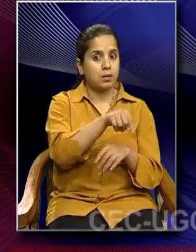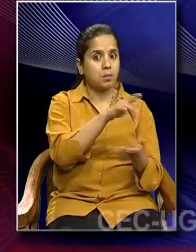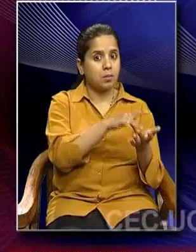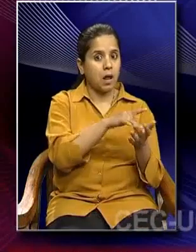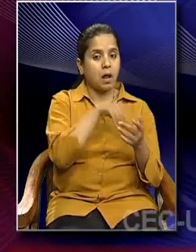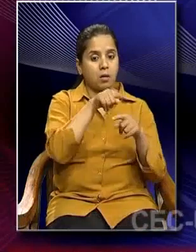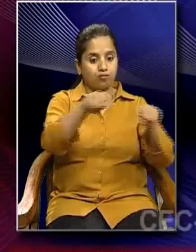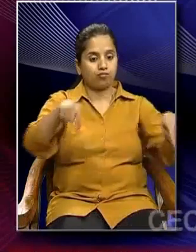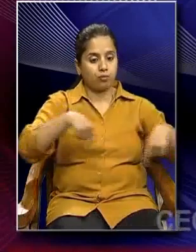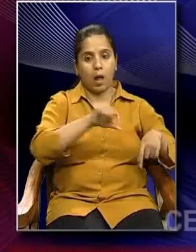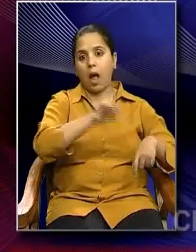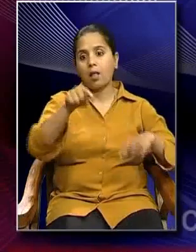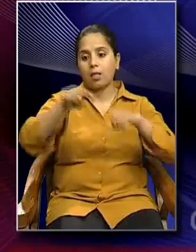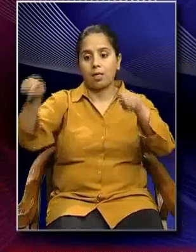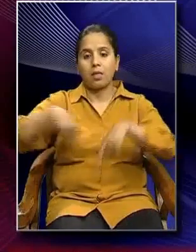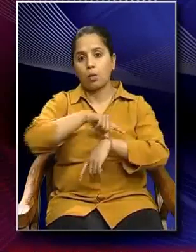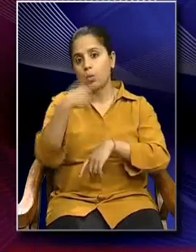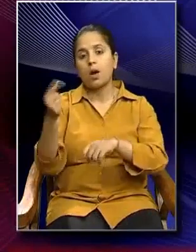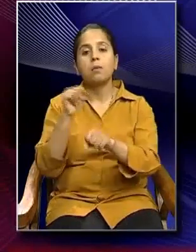territorial boundary to the other.